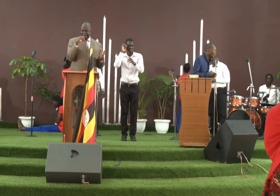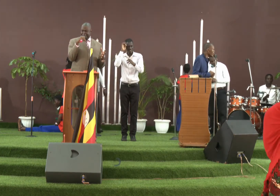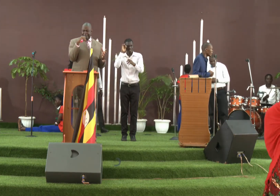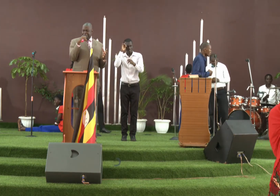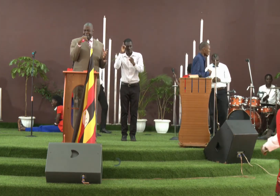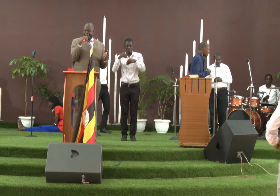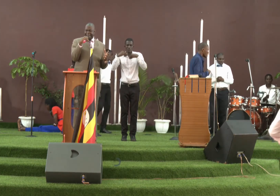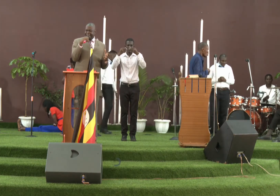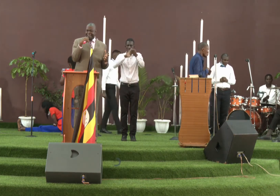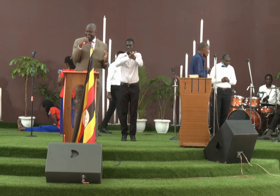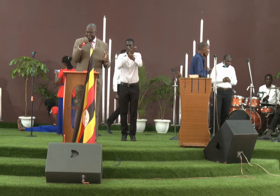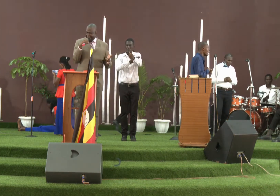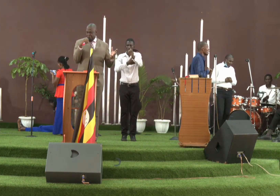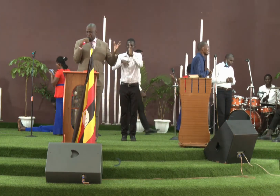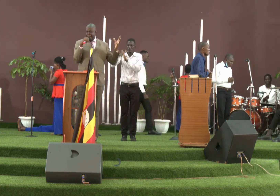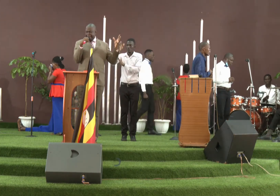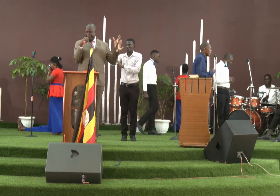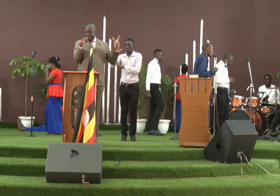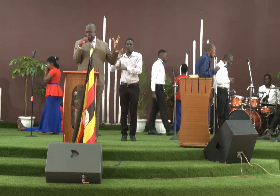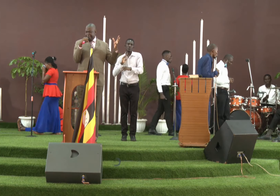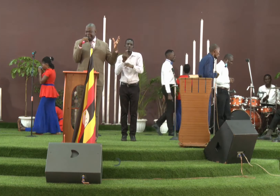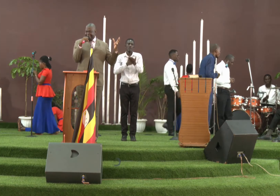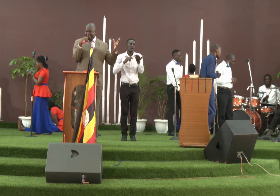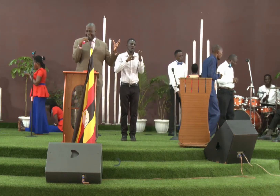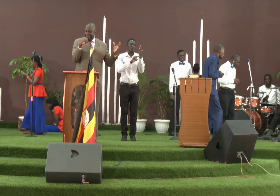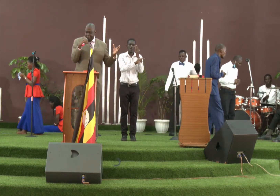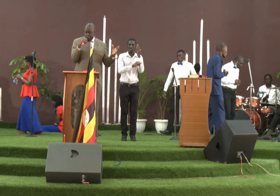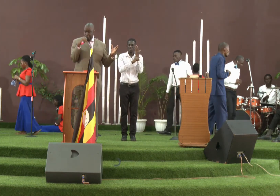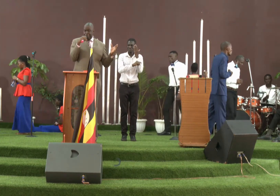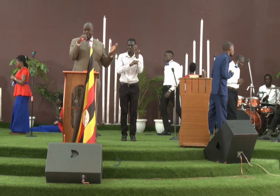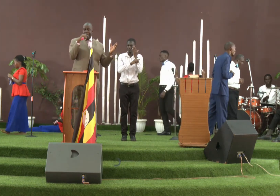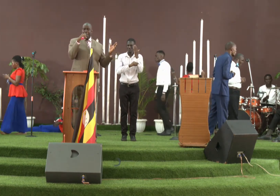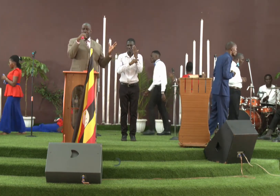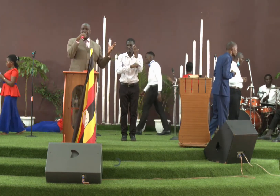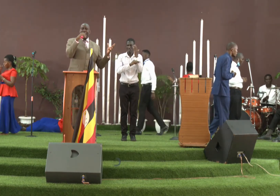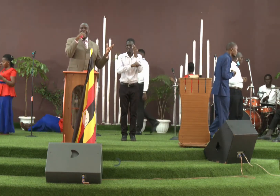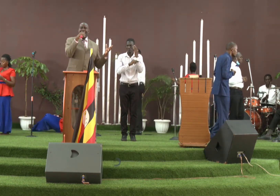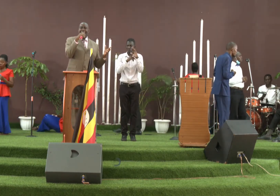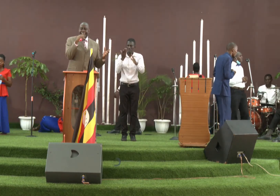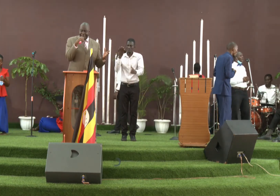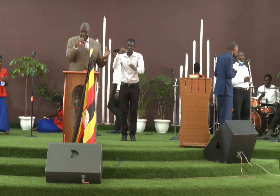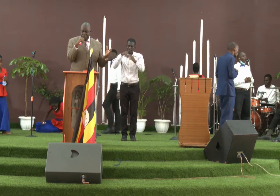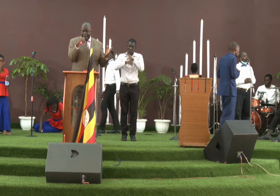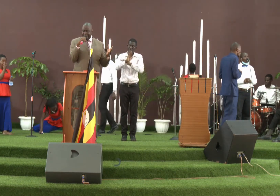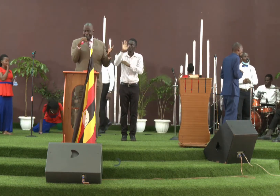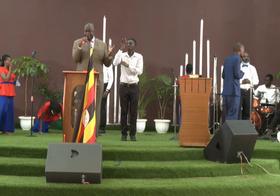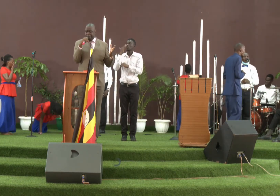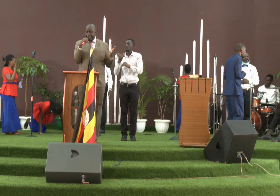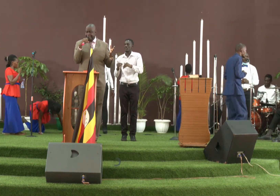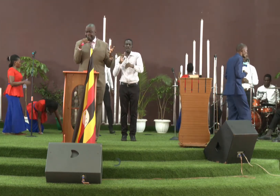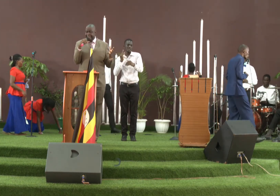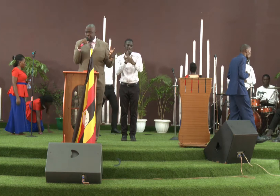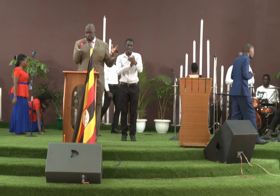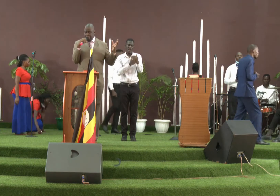Uwamanya yenza byonna Ekwanga lya fe Tulinyika musai Ekwanga lya